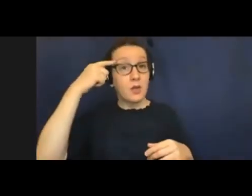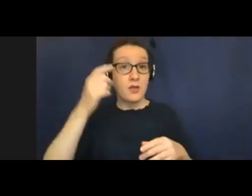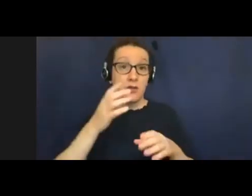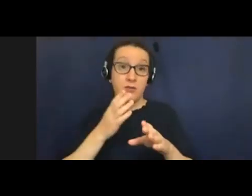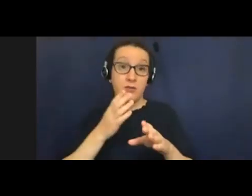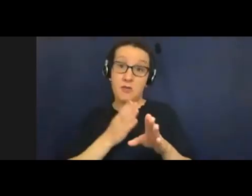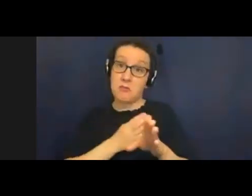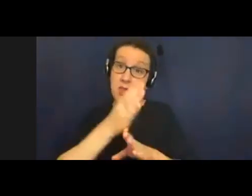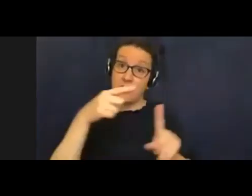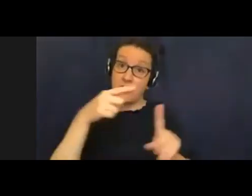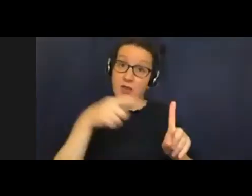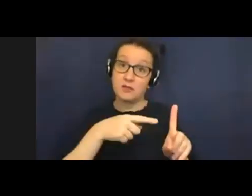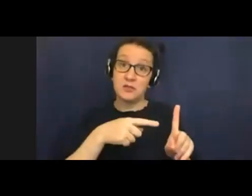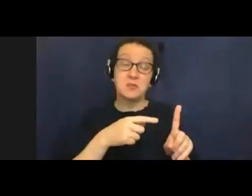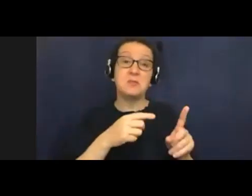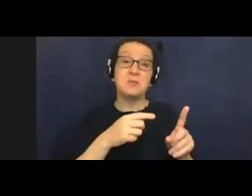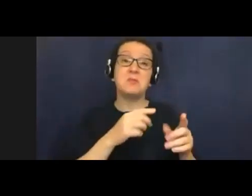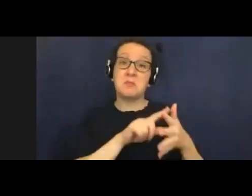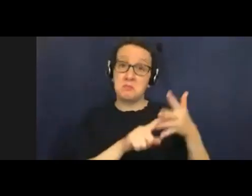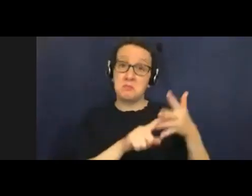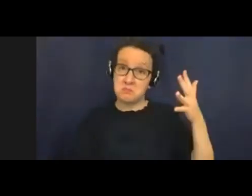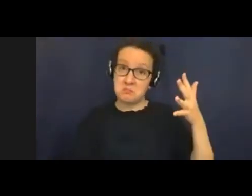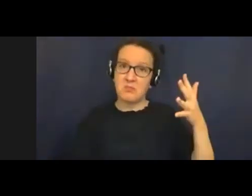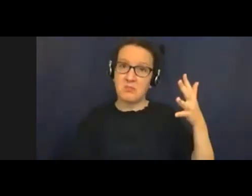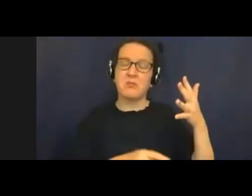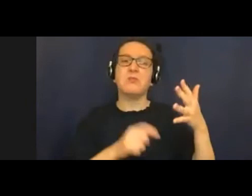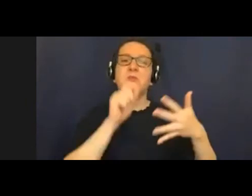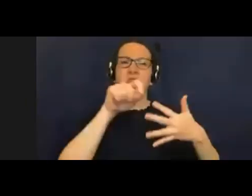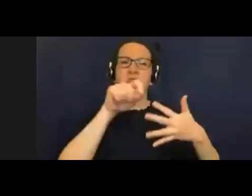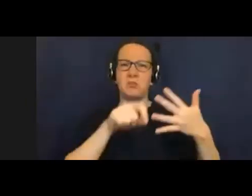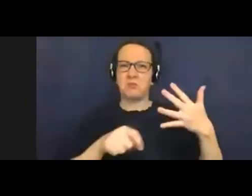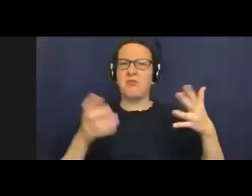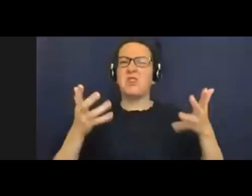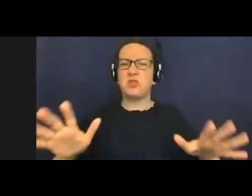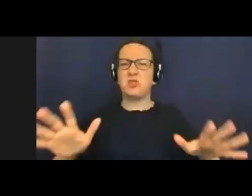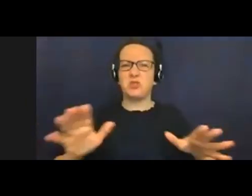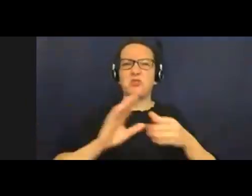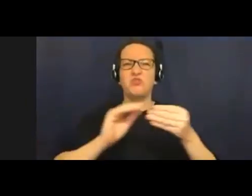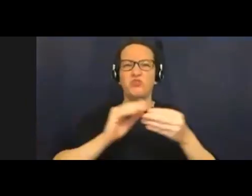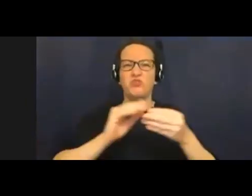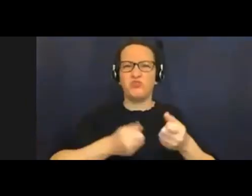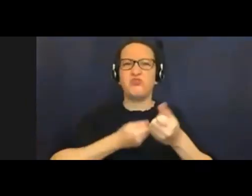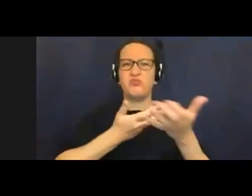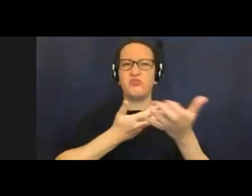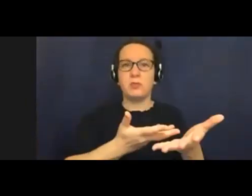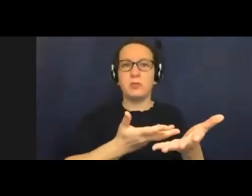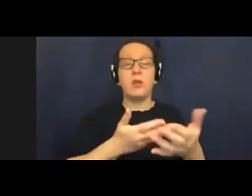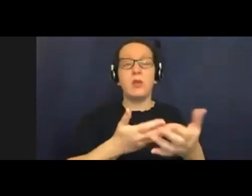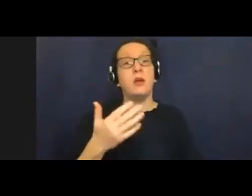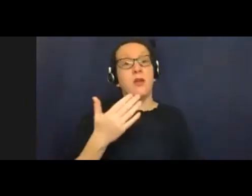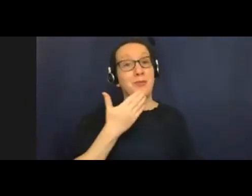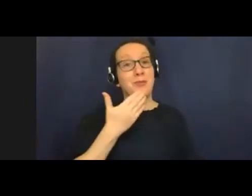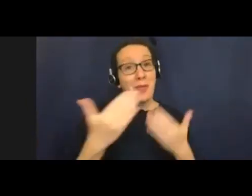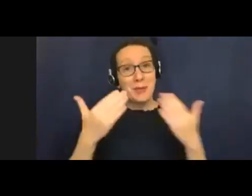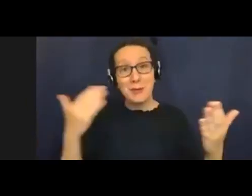things. Thank you for all, and will be great for questions.